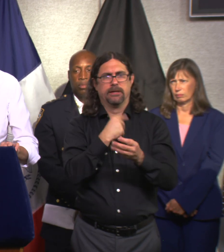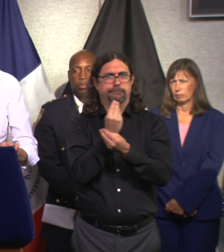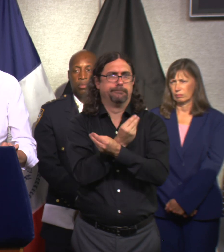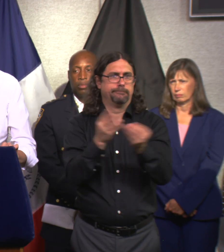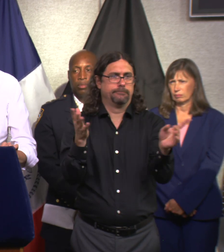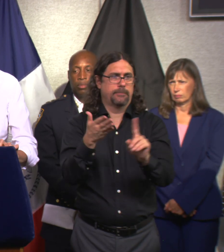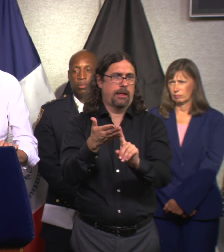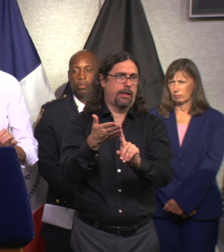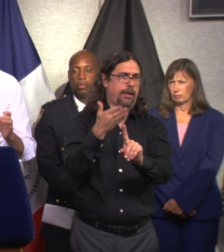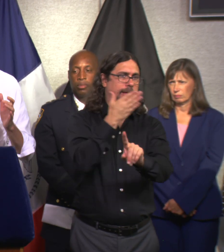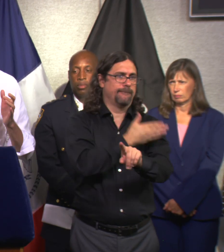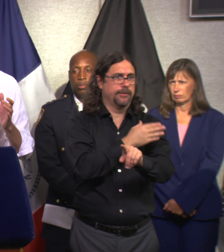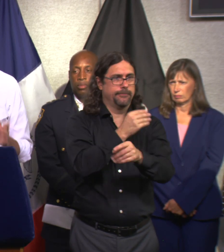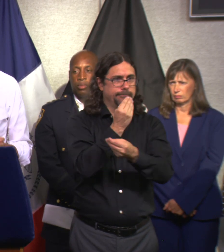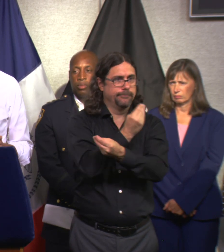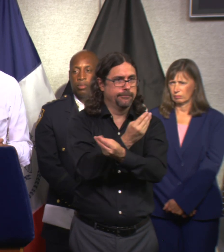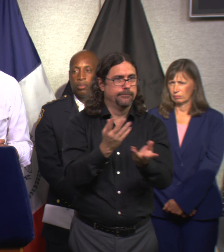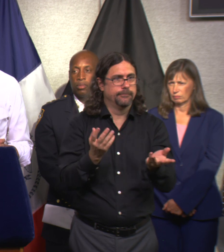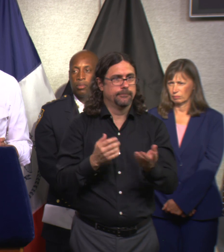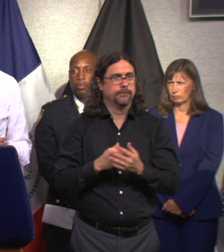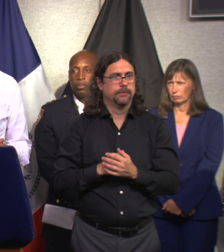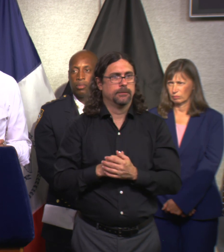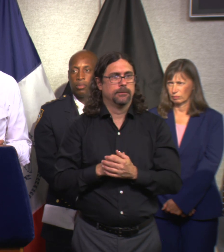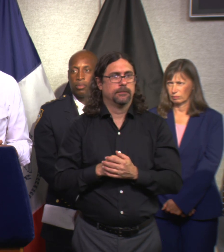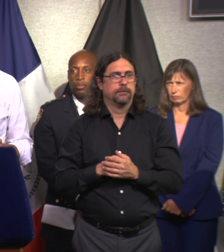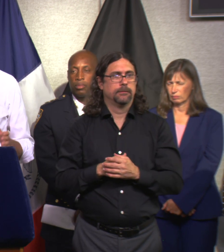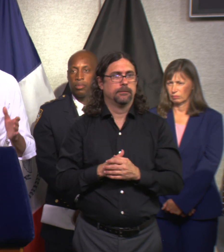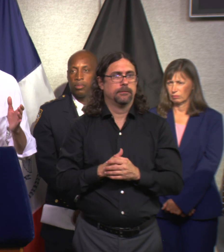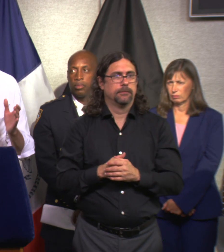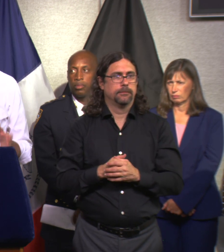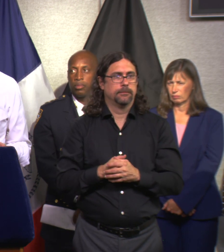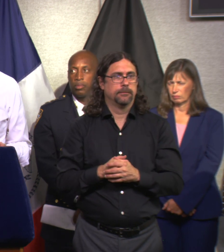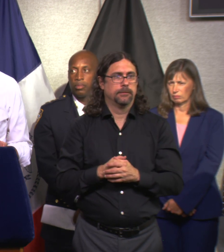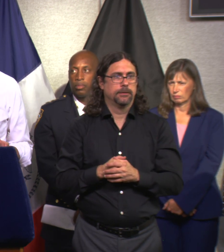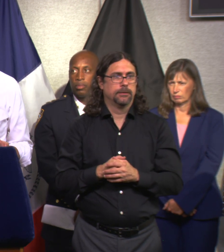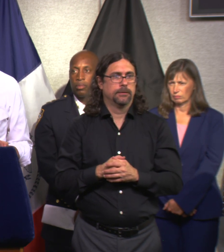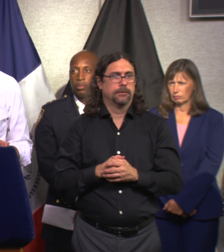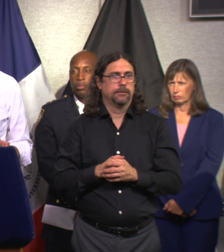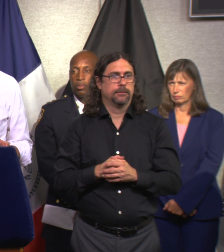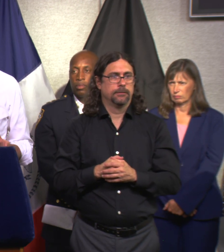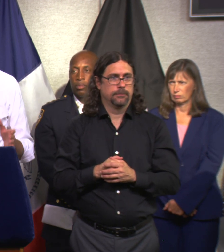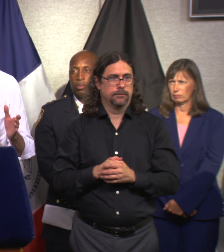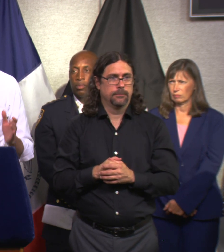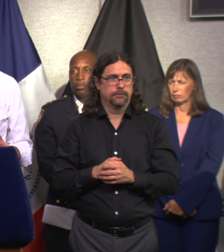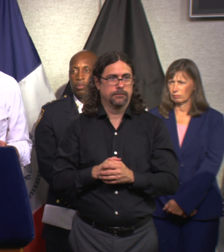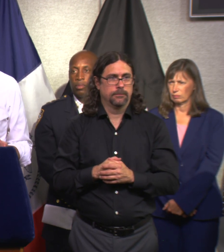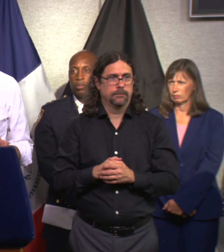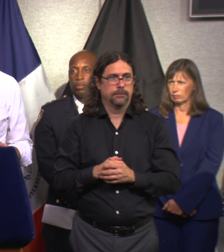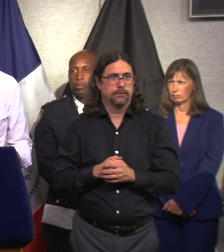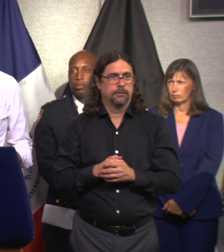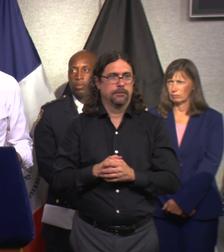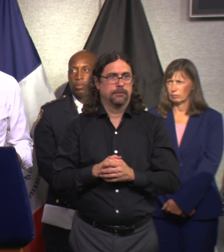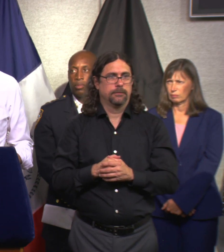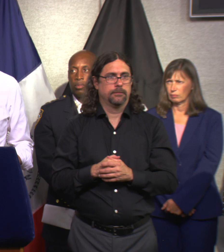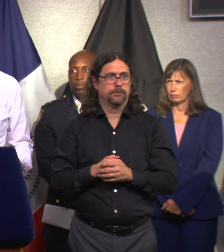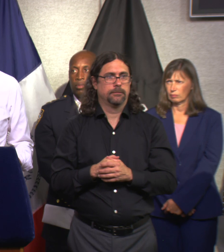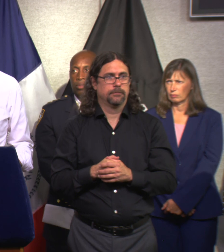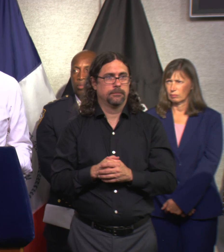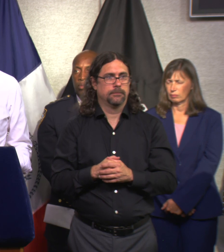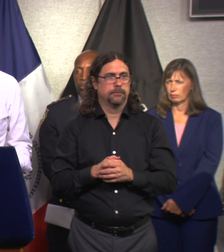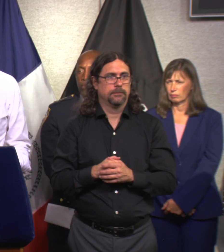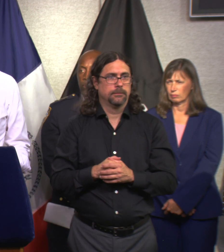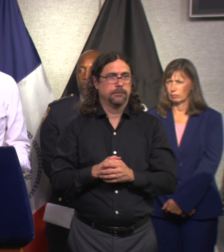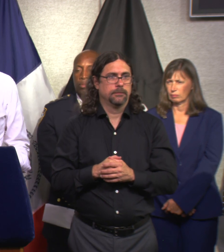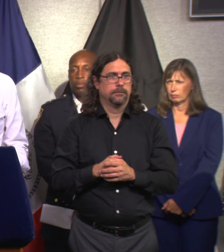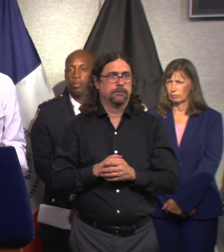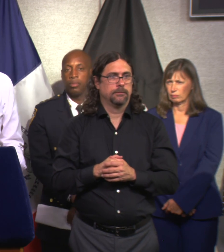Any mayor in their right mind sticks around to make sure things are okay. Some mayors have not done that. That's a mistake.